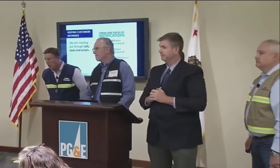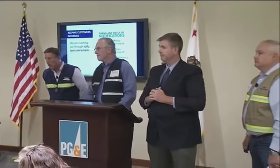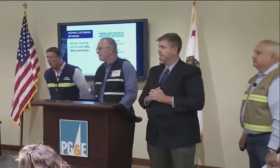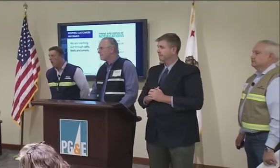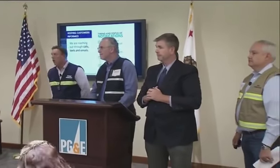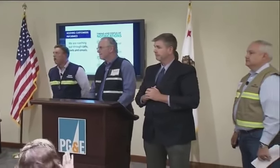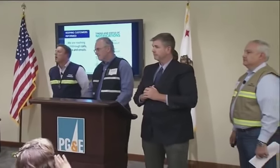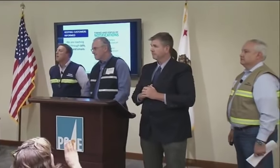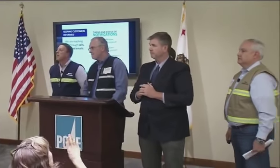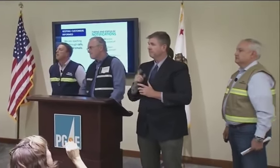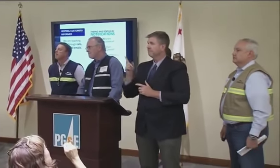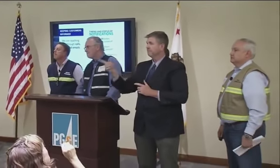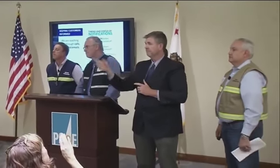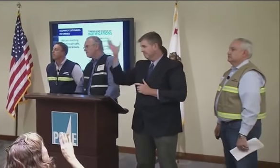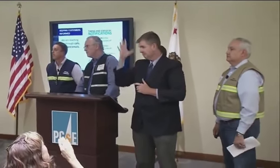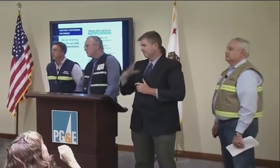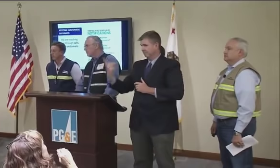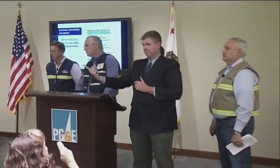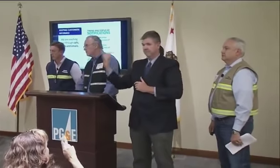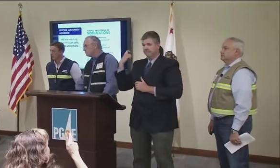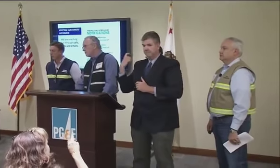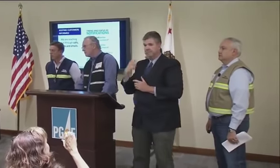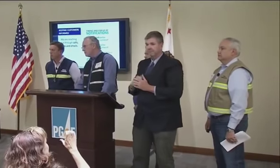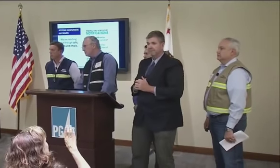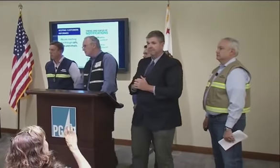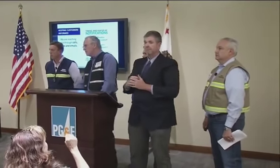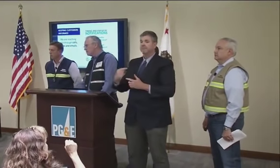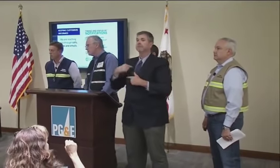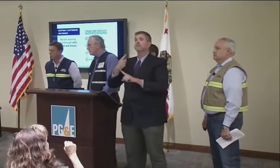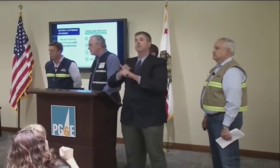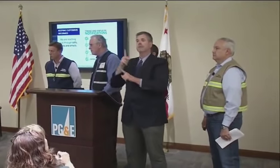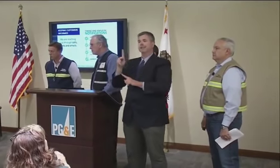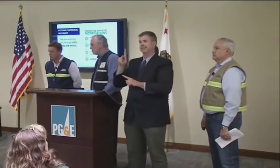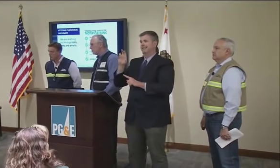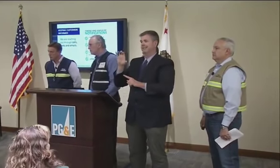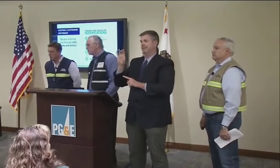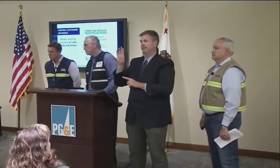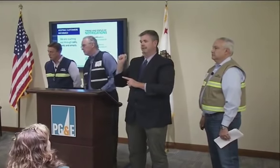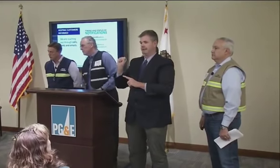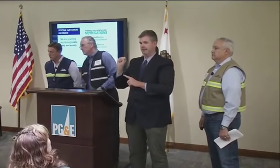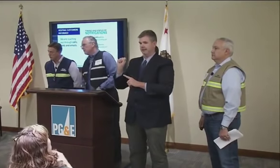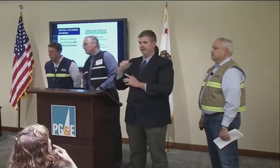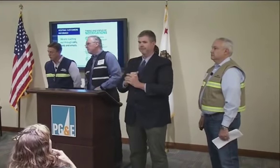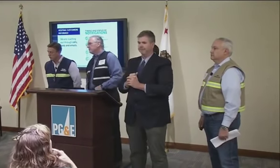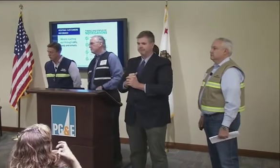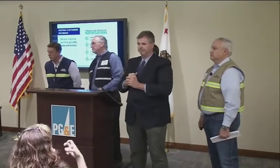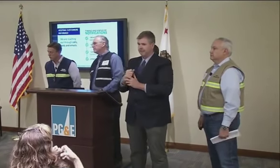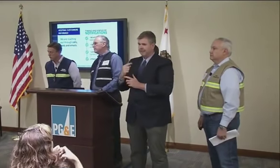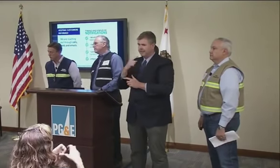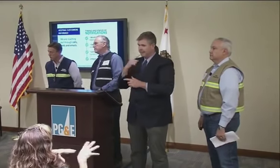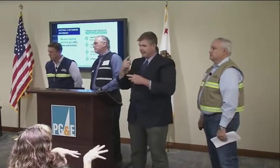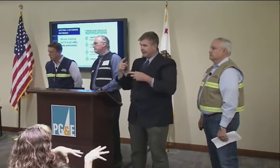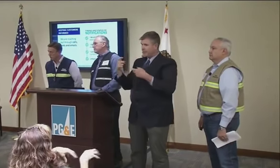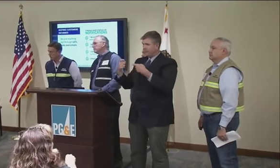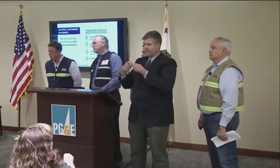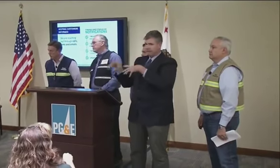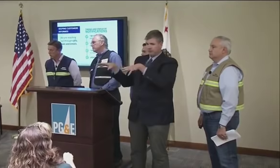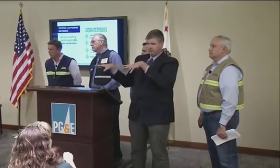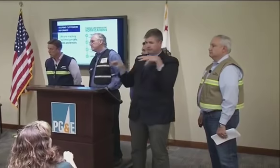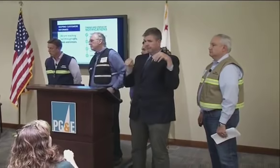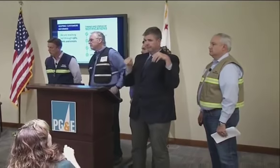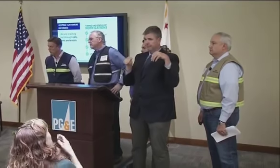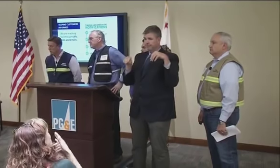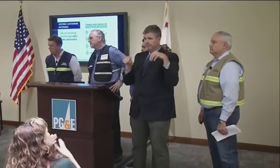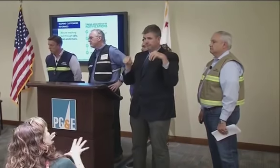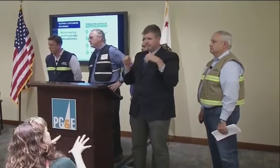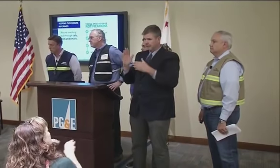Yeah. Hi, it's Bob Butler at KCBS. You said the power is going to go out around 3 o'clock today. We had people out there where the power went out like 45 minutes early. They were caught off guard.